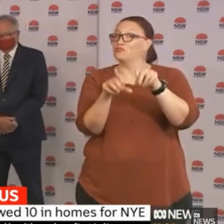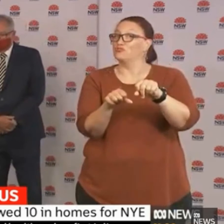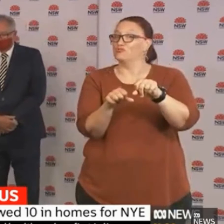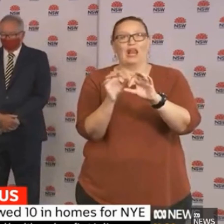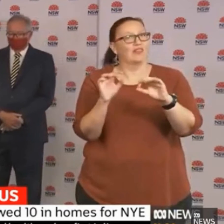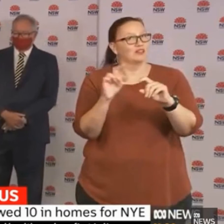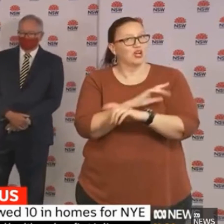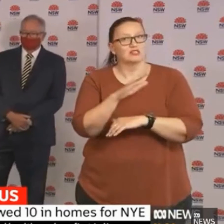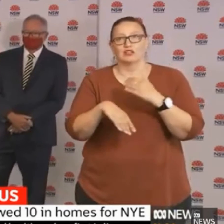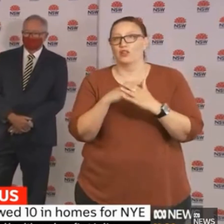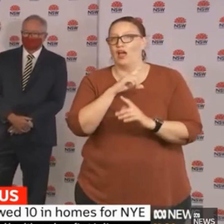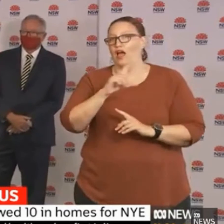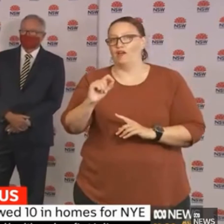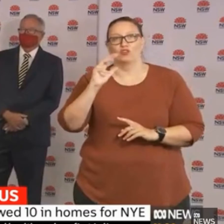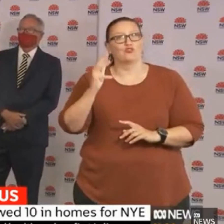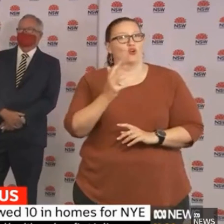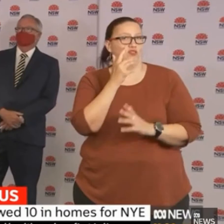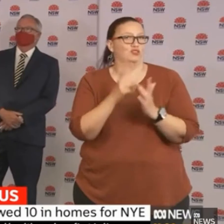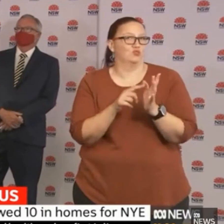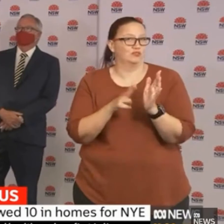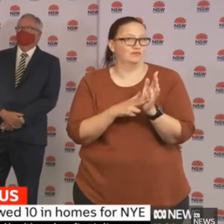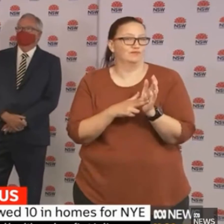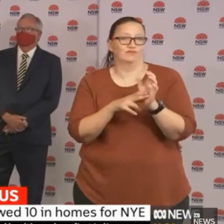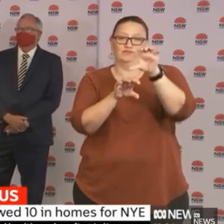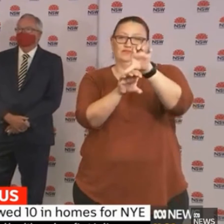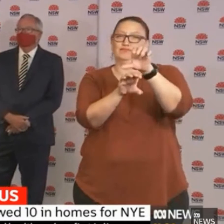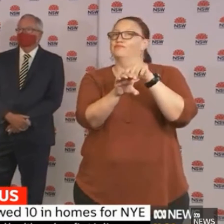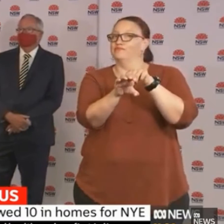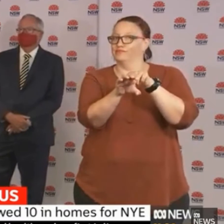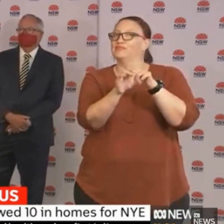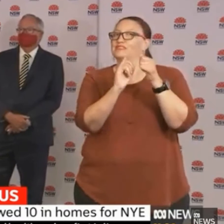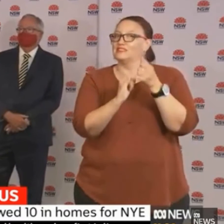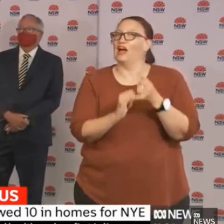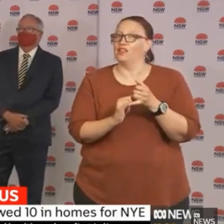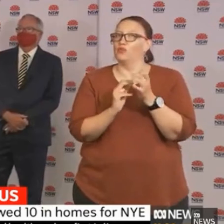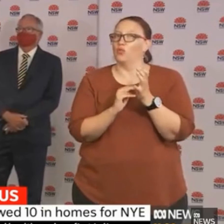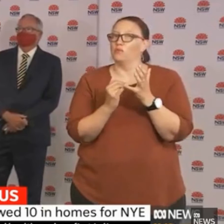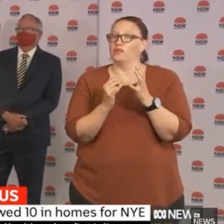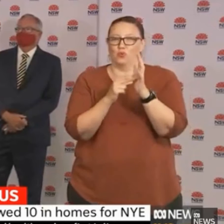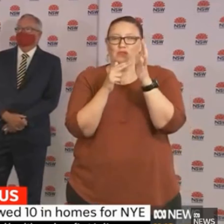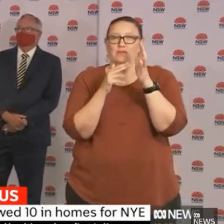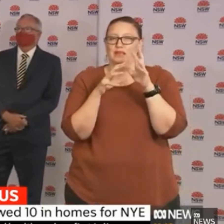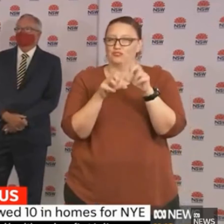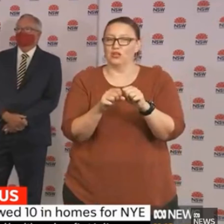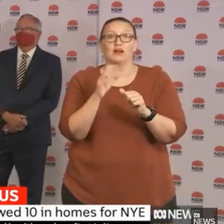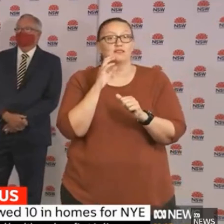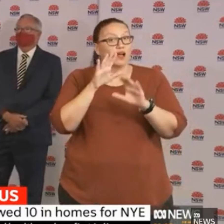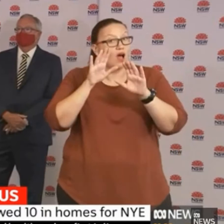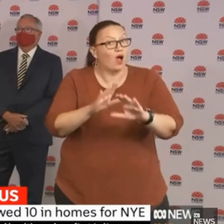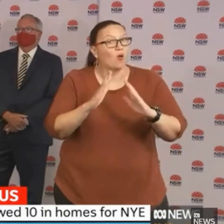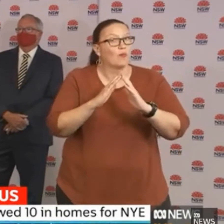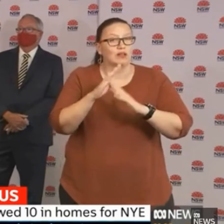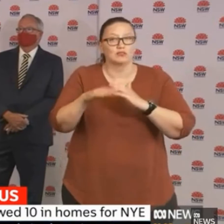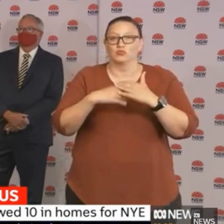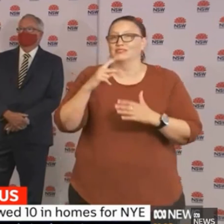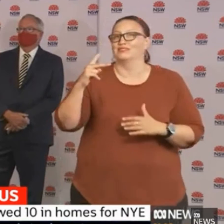9th of January. And for the southern part of the Northern Beaches, until the 2nd, we're asking you to stay at home and keep the